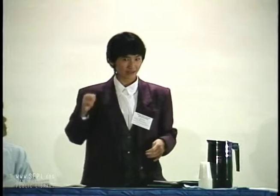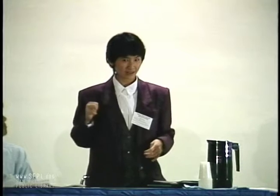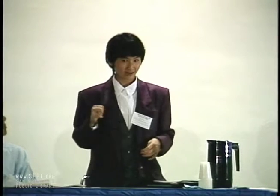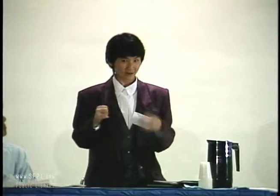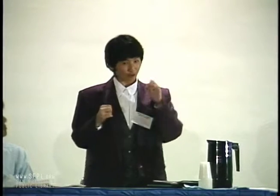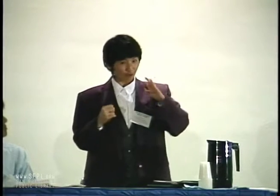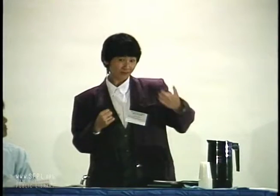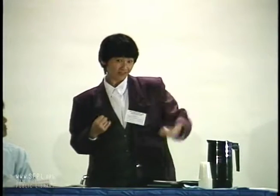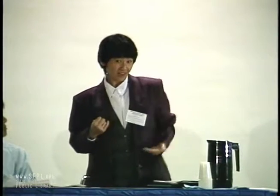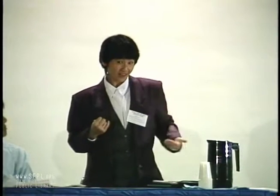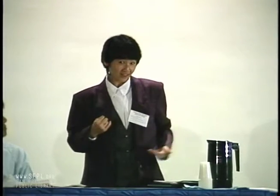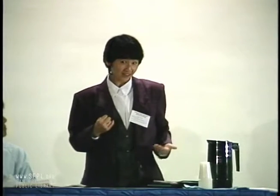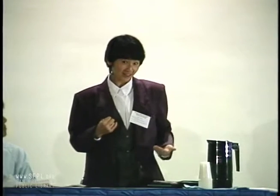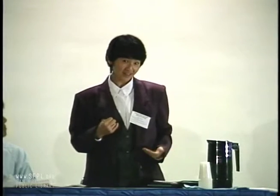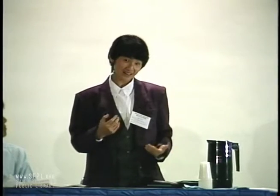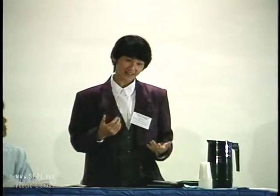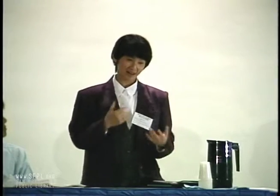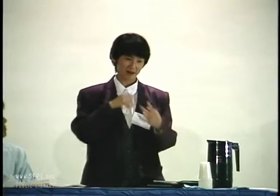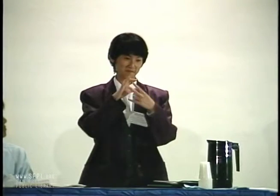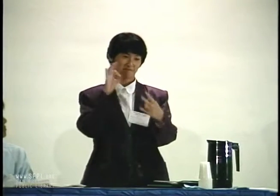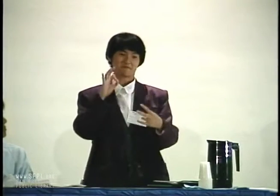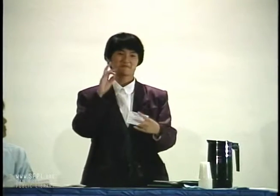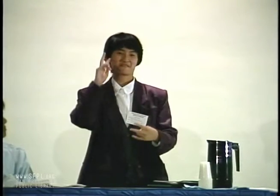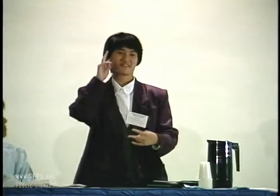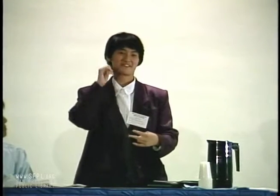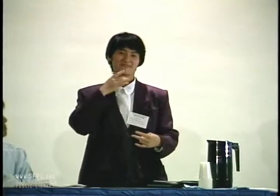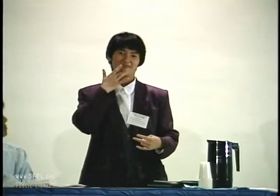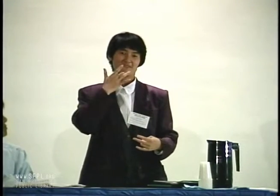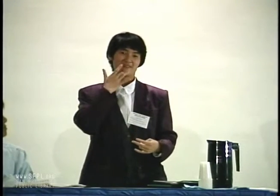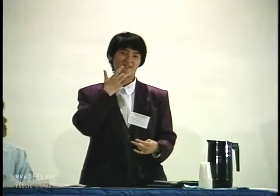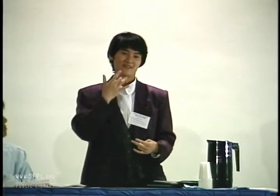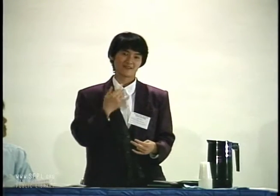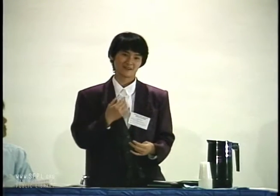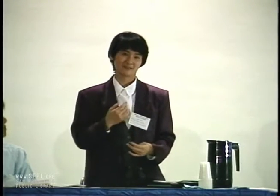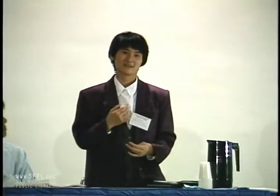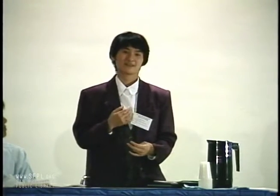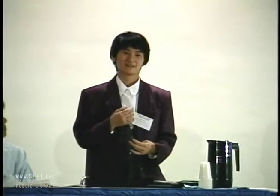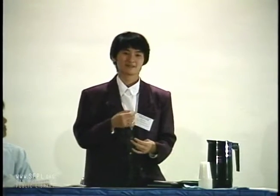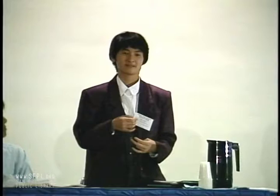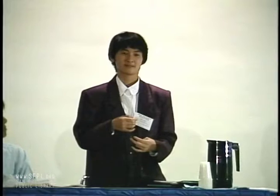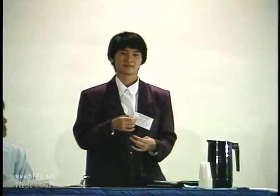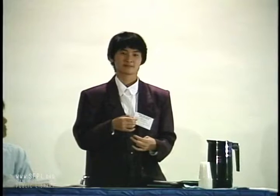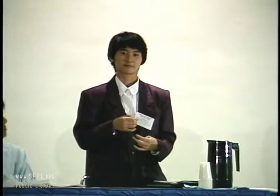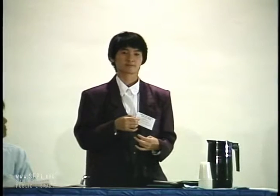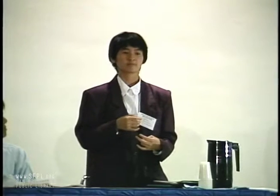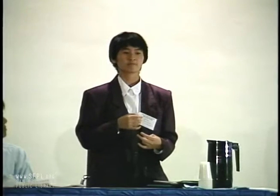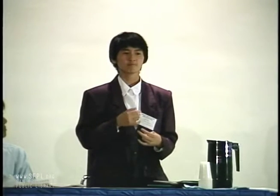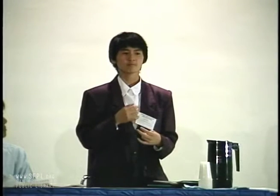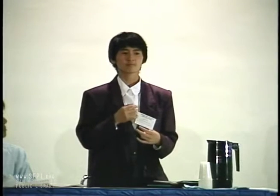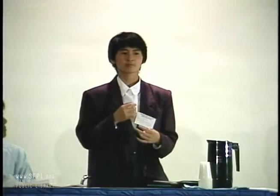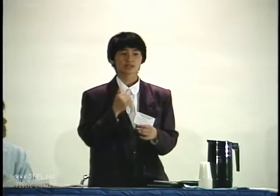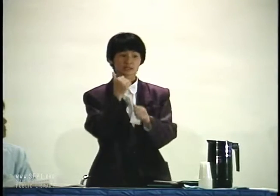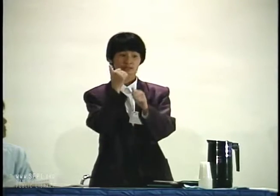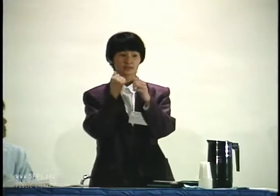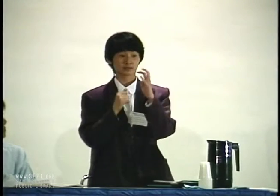And then she suggested that I get a Vietnamese interpreter or Cantonese interpreter for me, and I preferred